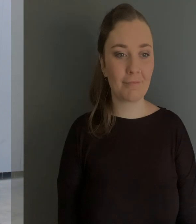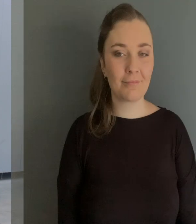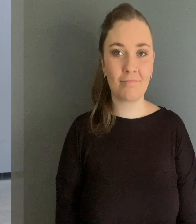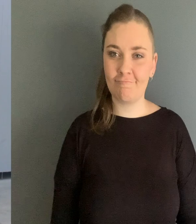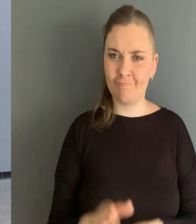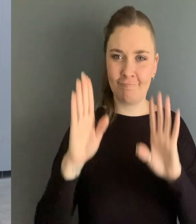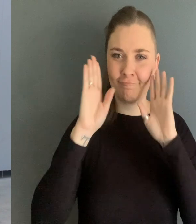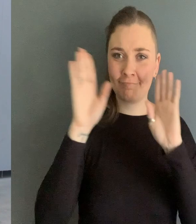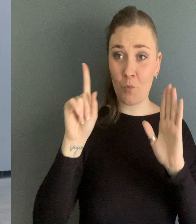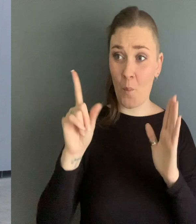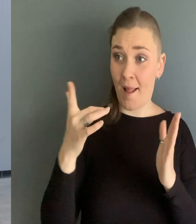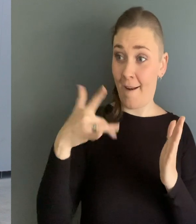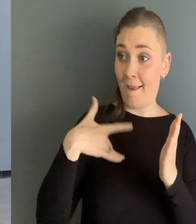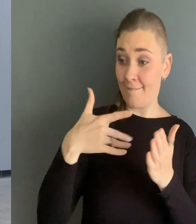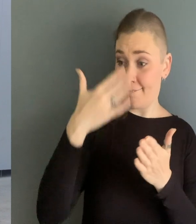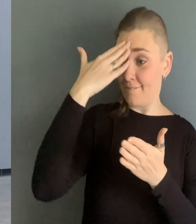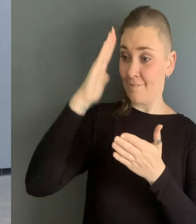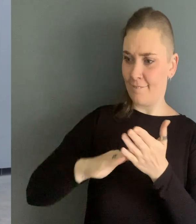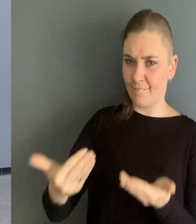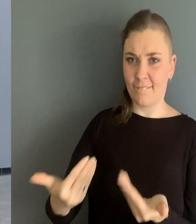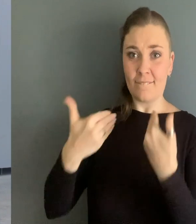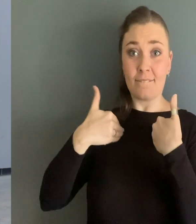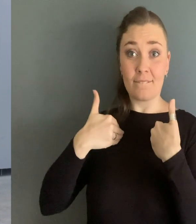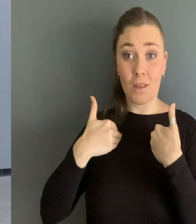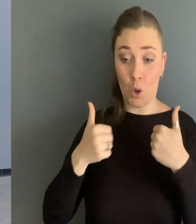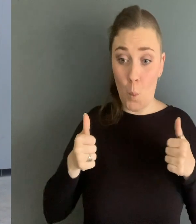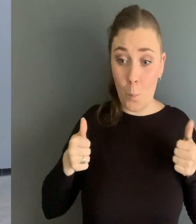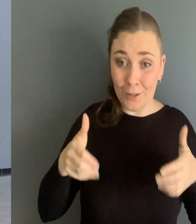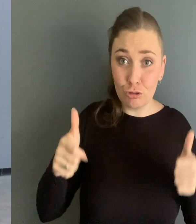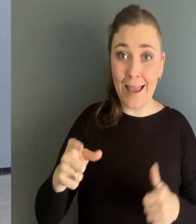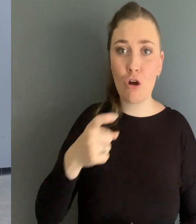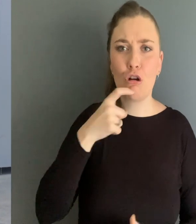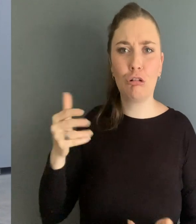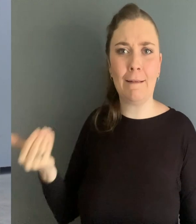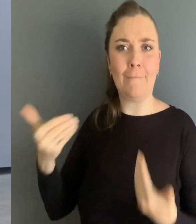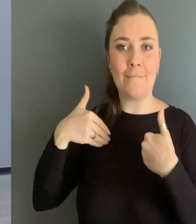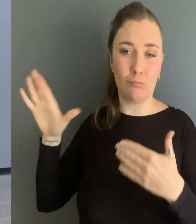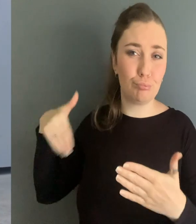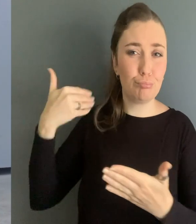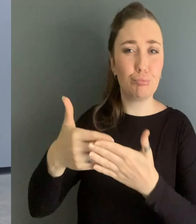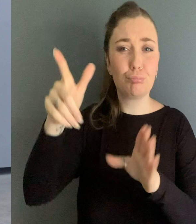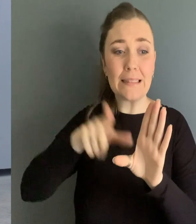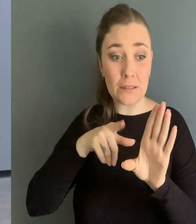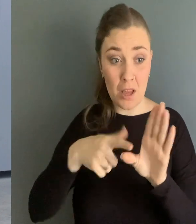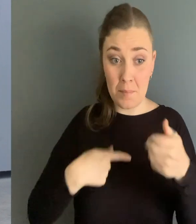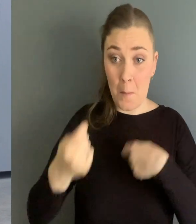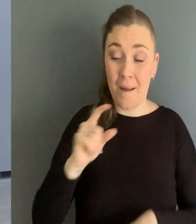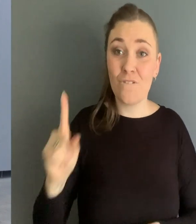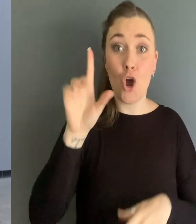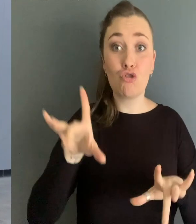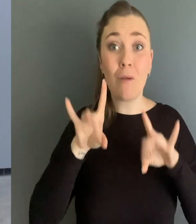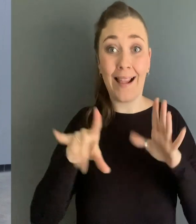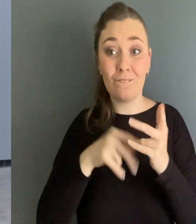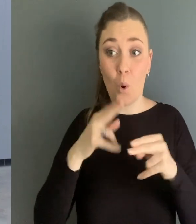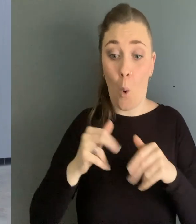it's amazing what life lessons and experiences a wheelchair in concrete have brought me over the years i've become the first australian